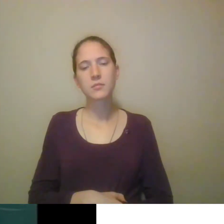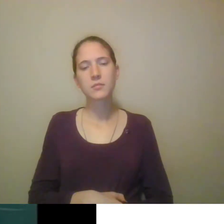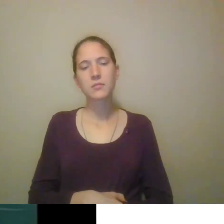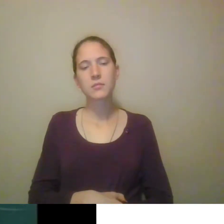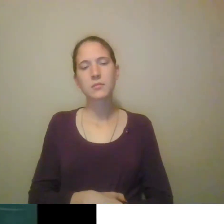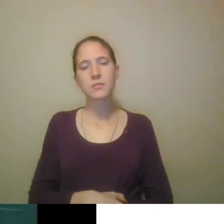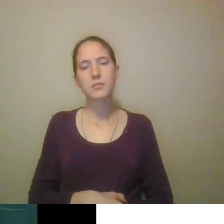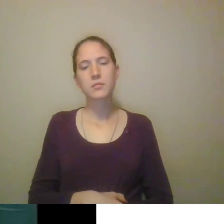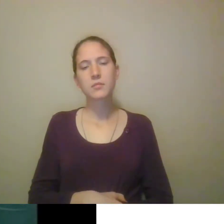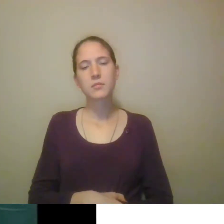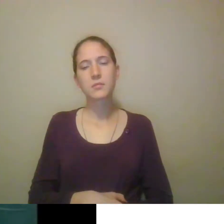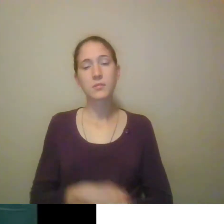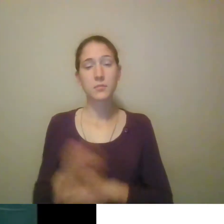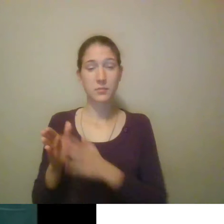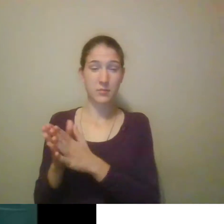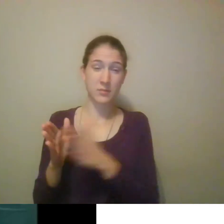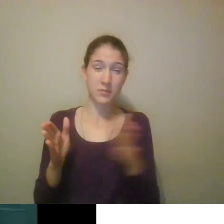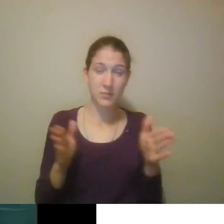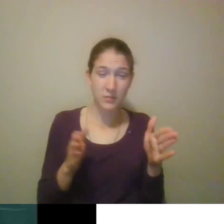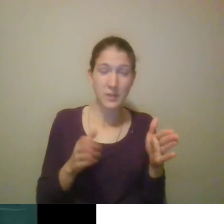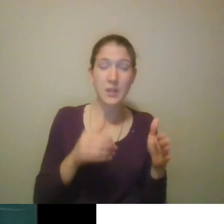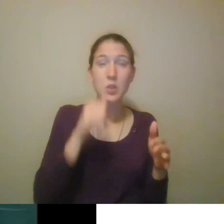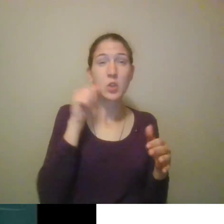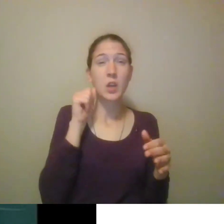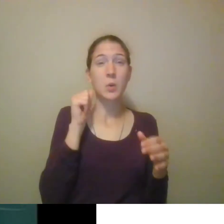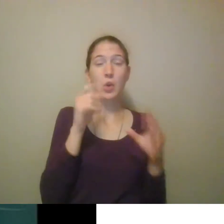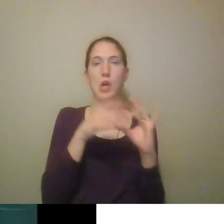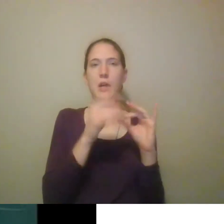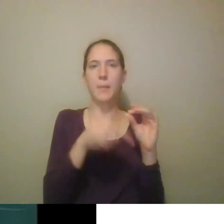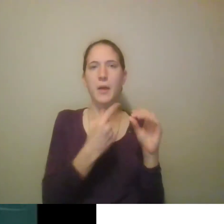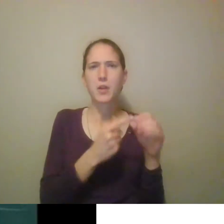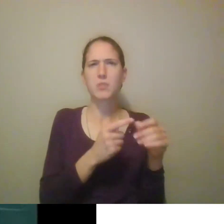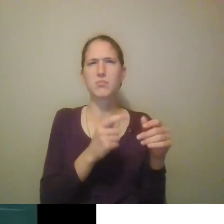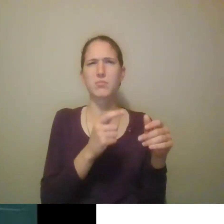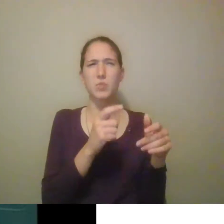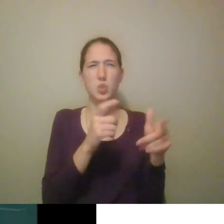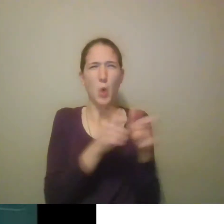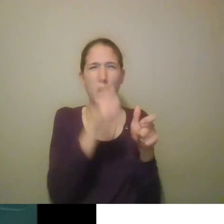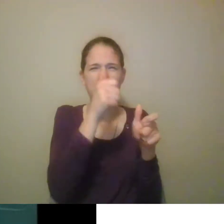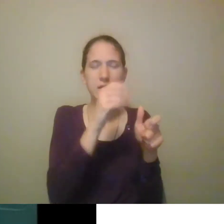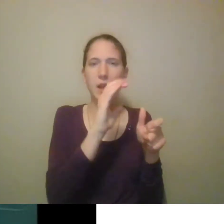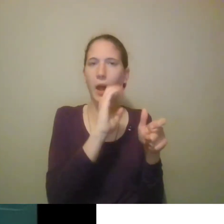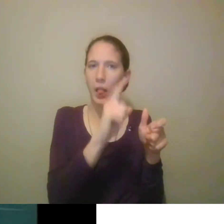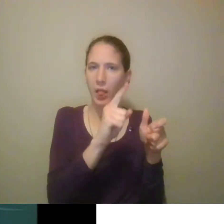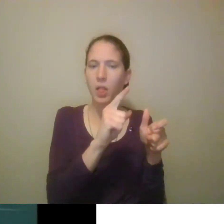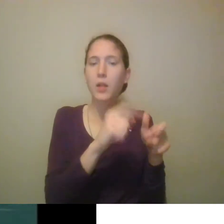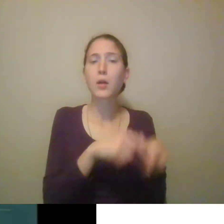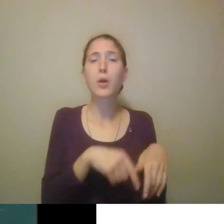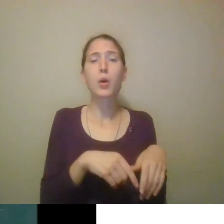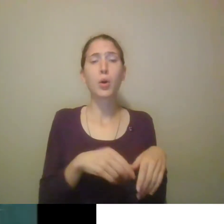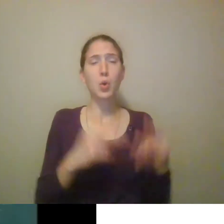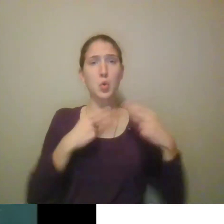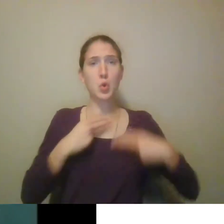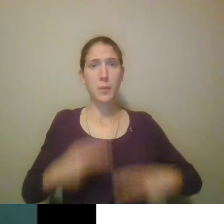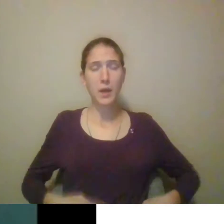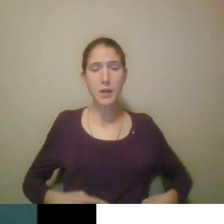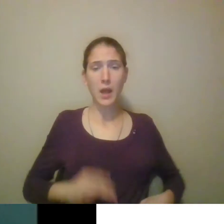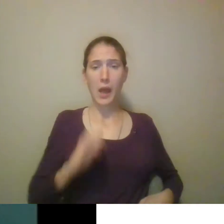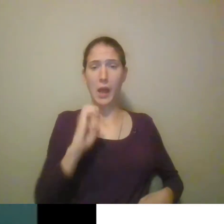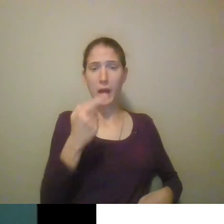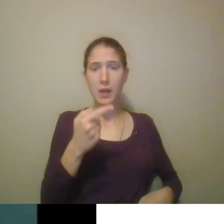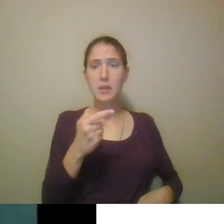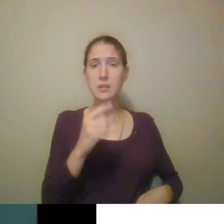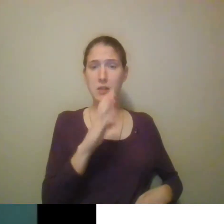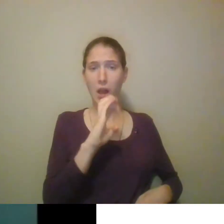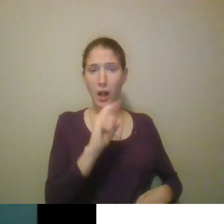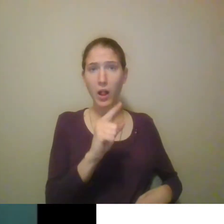Now, the smallest cells is where we were working yesterday. And we said that if we use a human egg cell as our basis, and a human